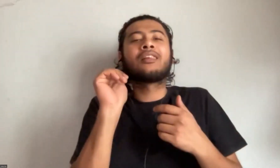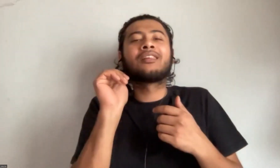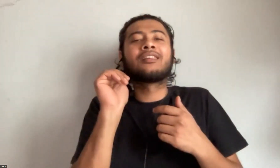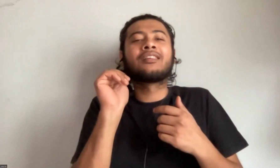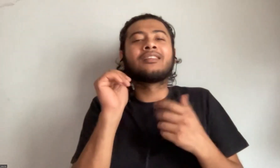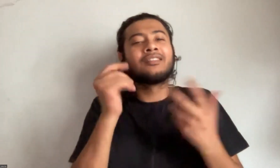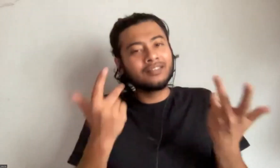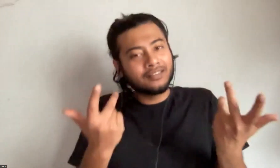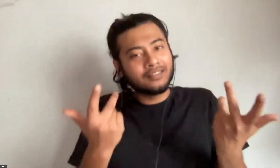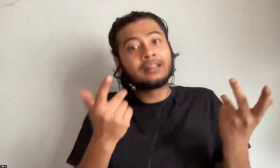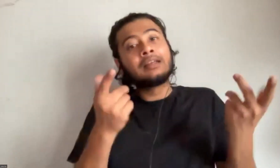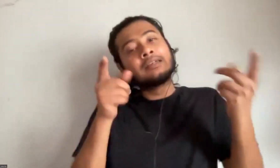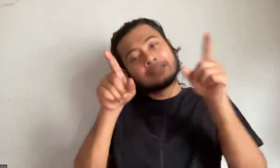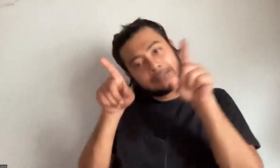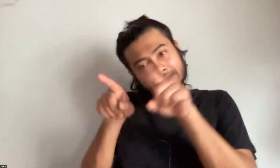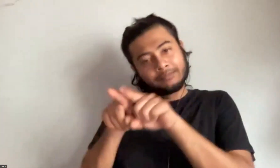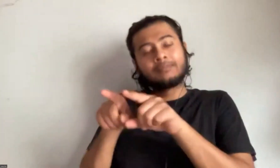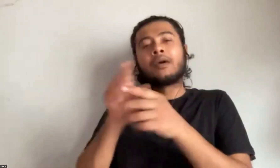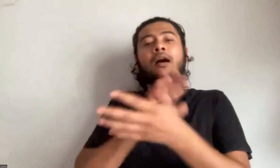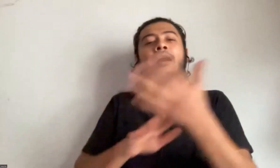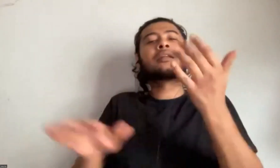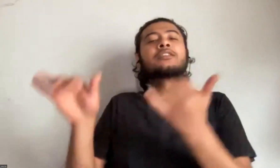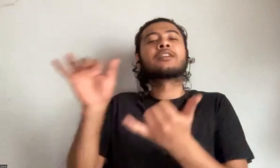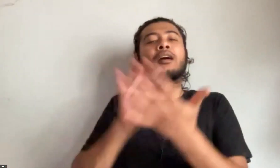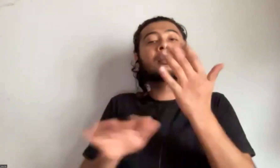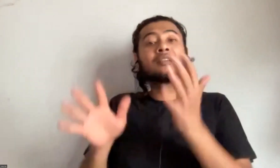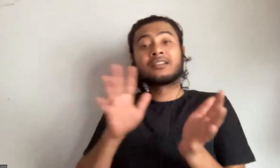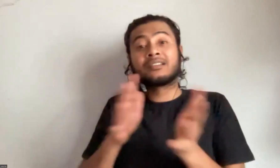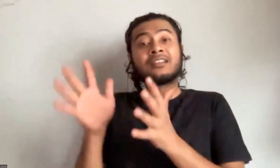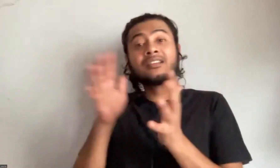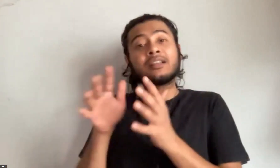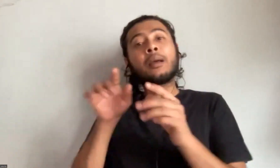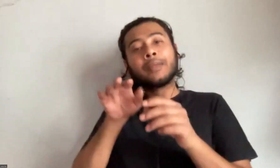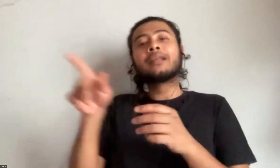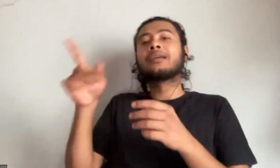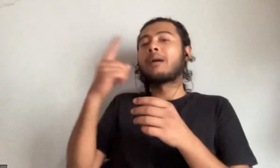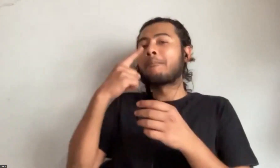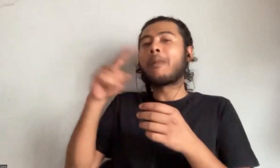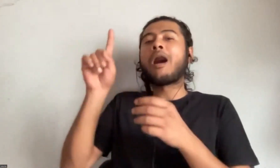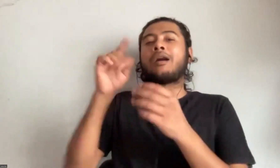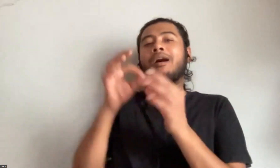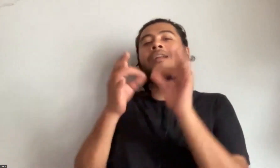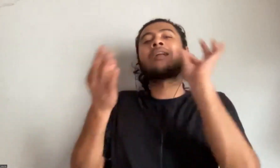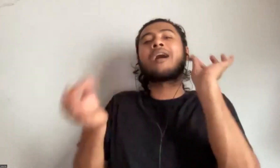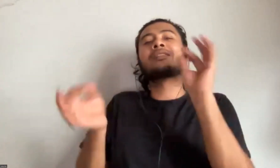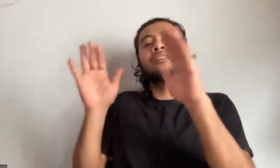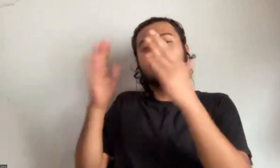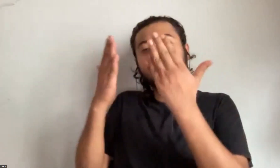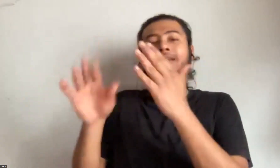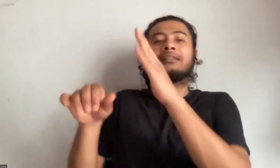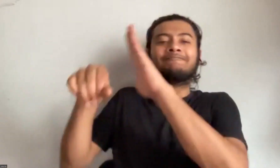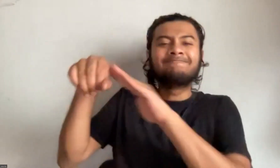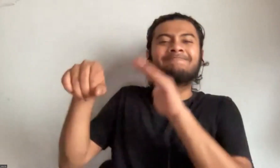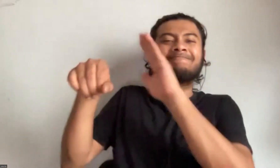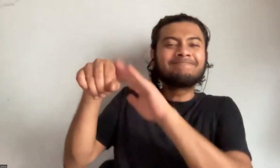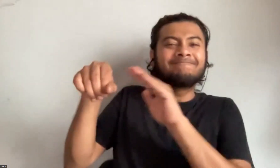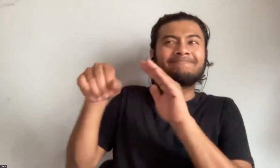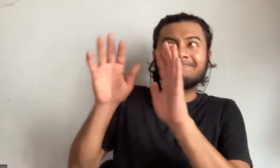are trying to attract the attention of Srimati Radharani. Why are we trying to attract her attention? Because